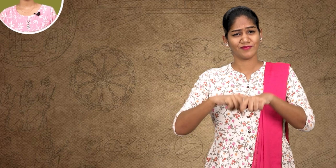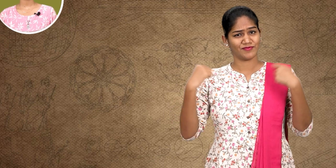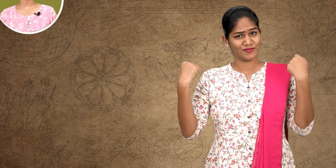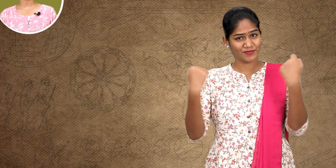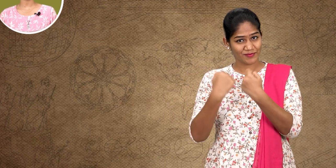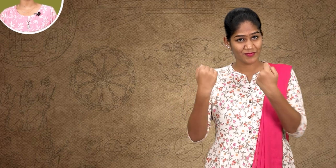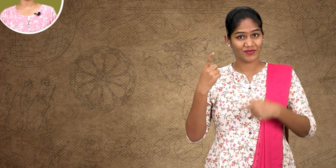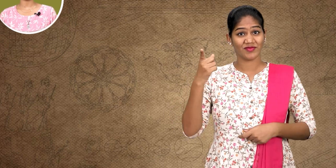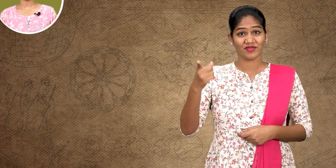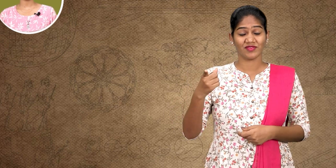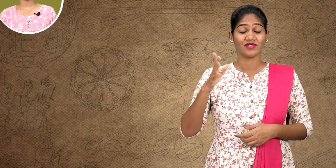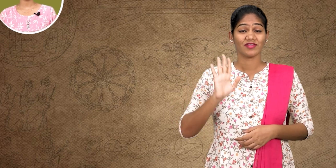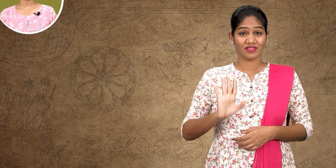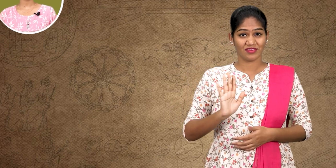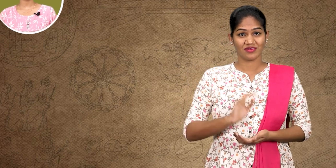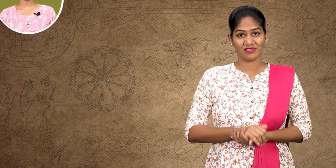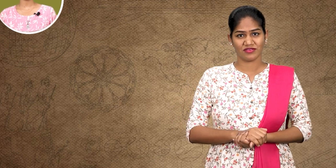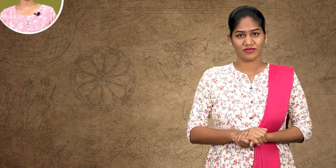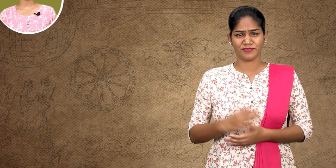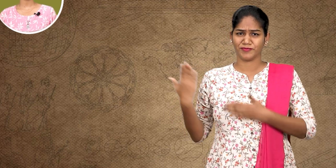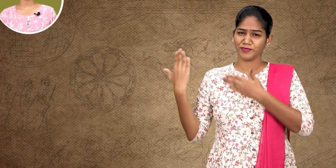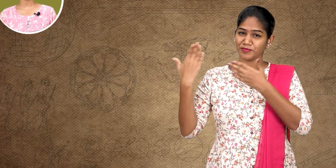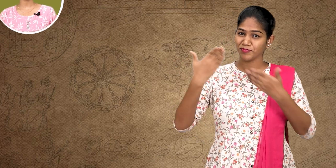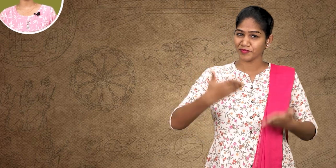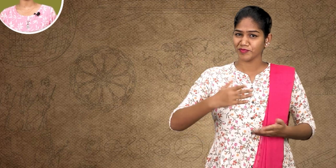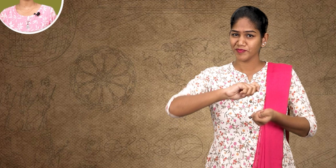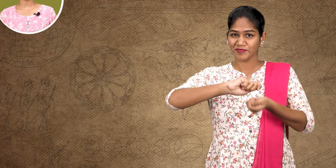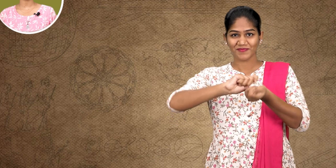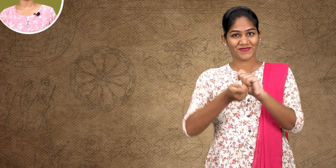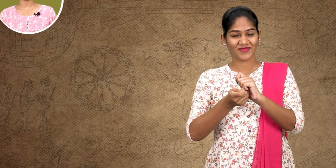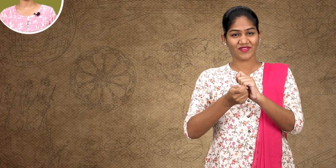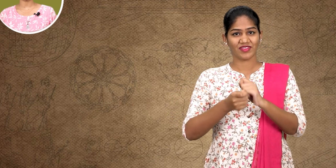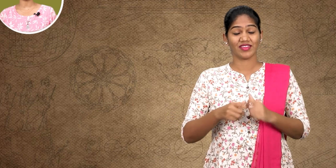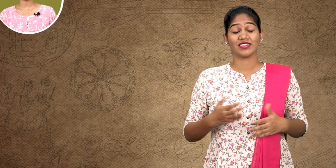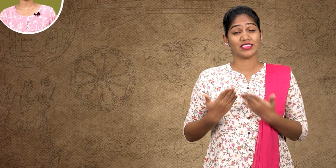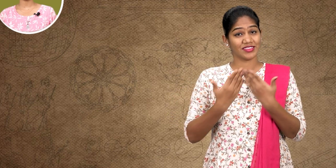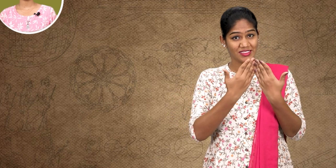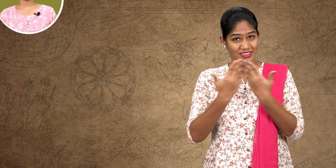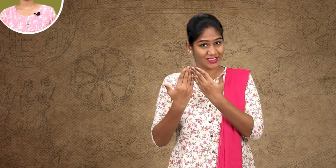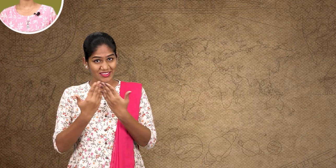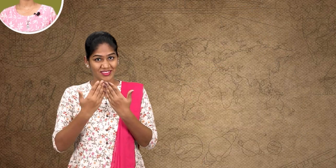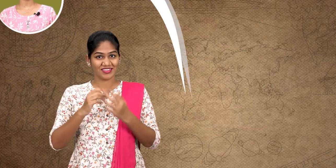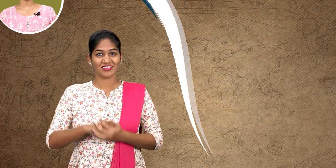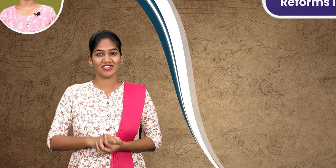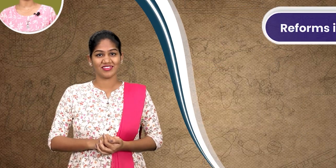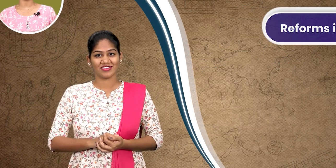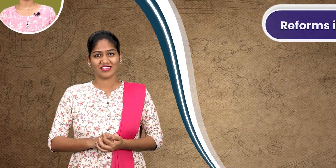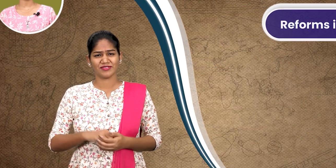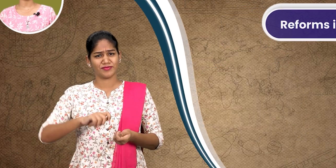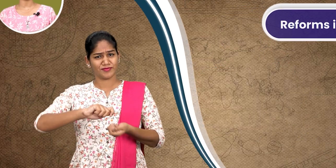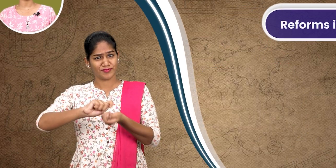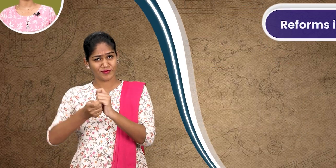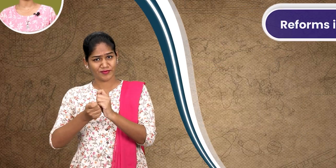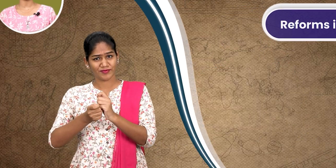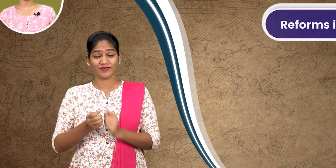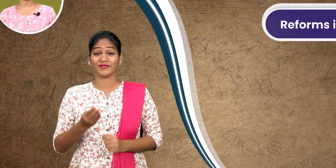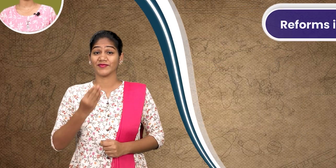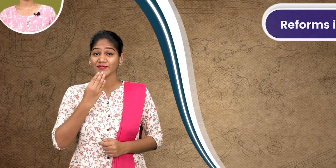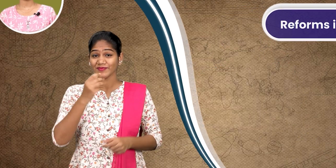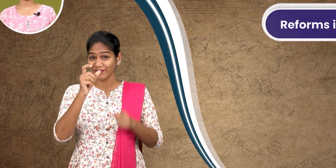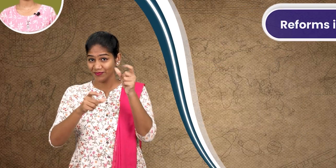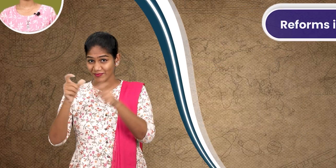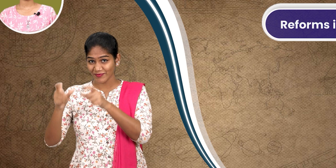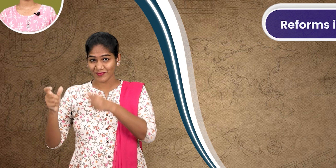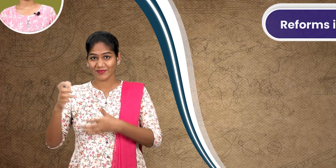that took place to bring in a change in education and the reforms in Muslims